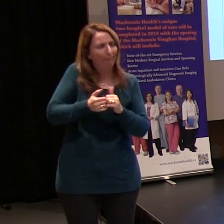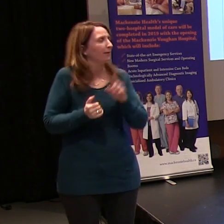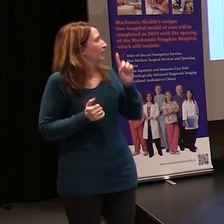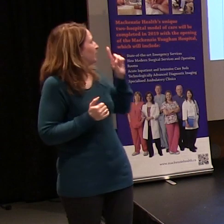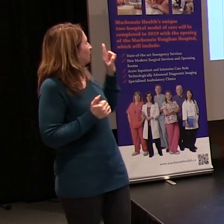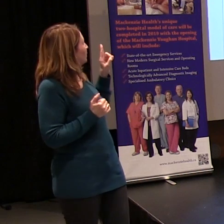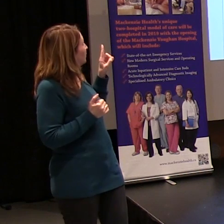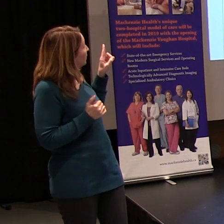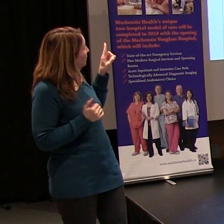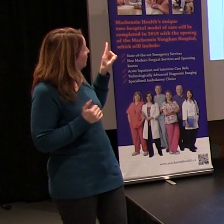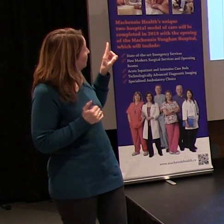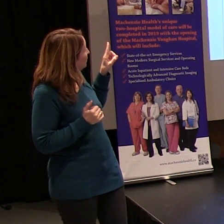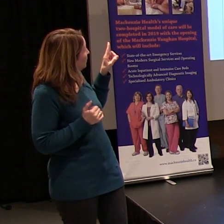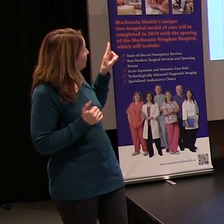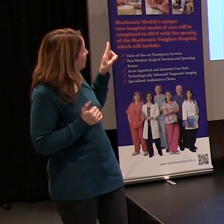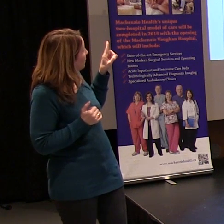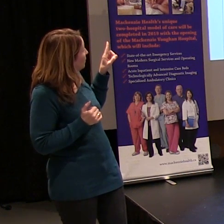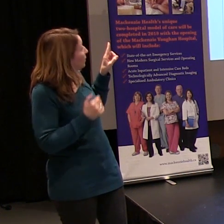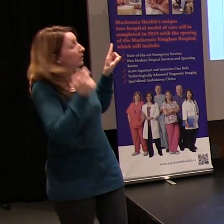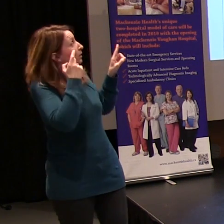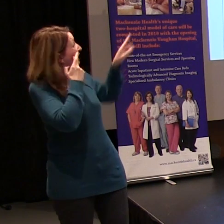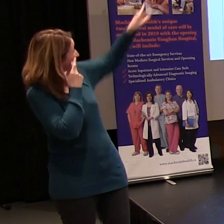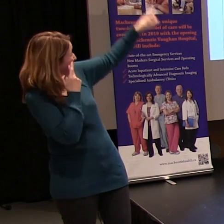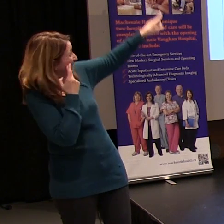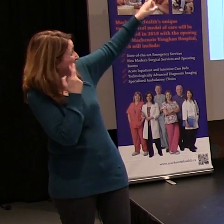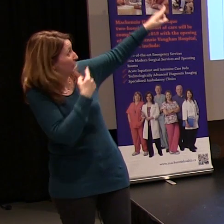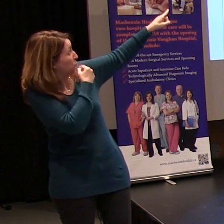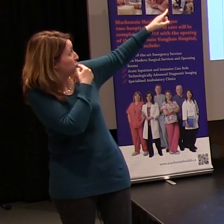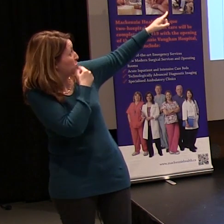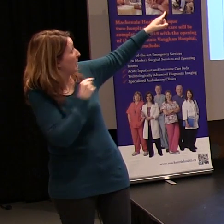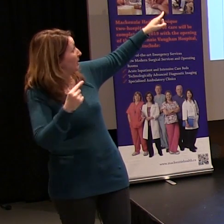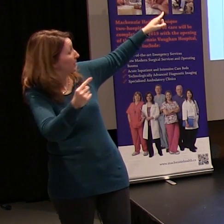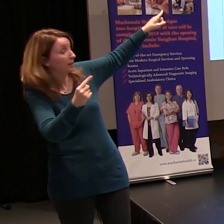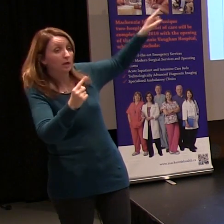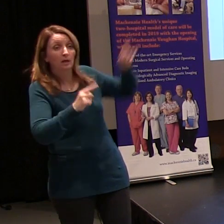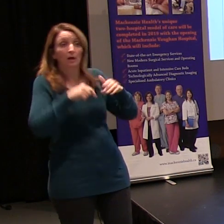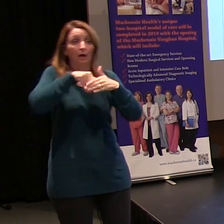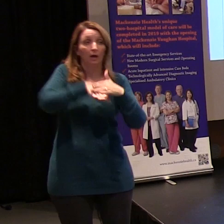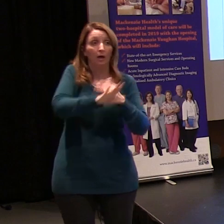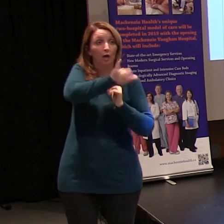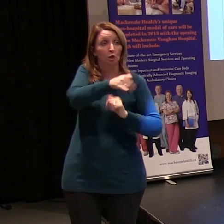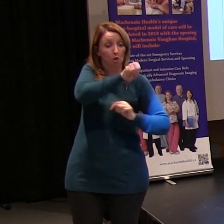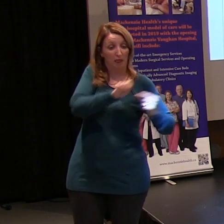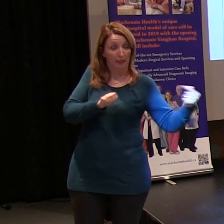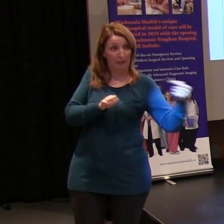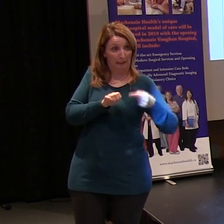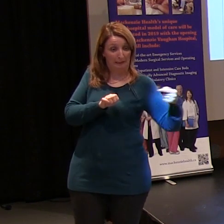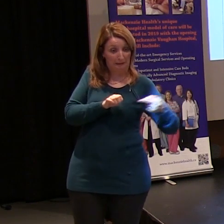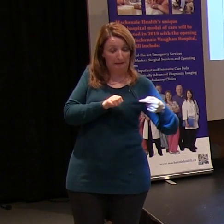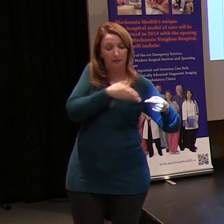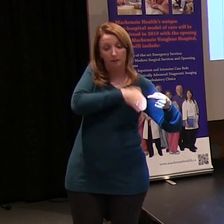approach today, you have an entrance from the north side on Jane Street. We're going to introduce another entrance with the intersection here